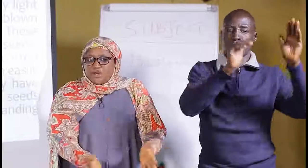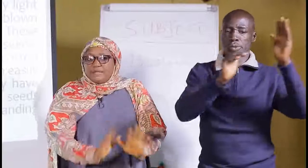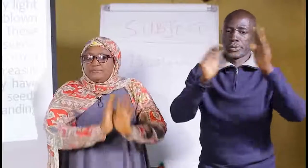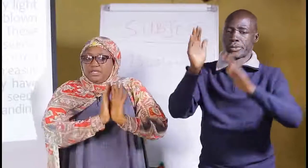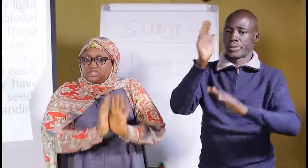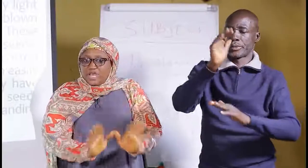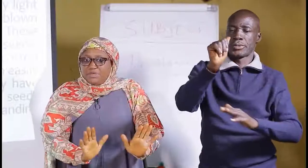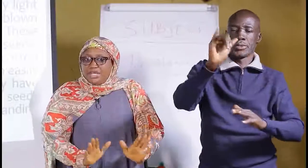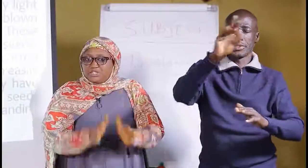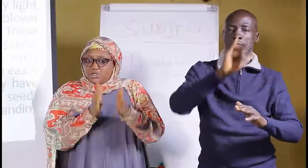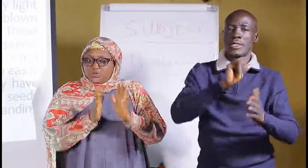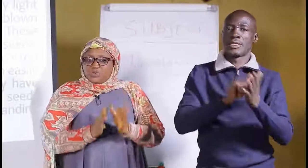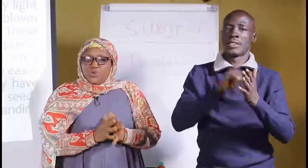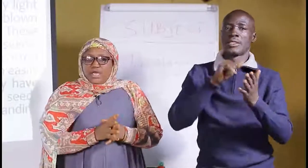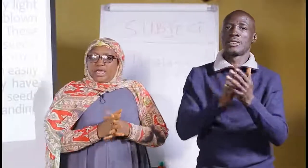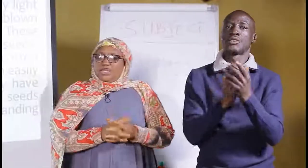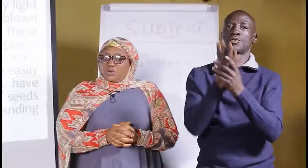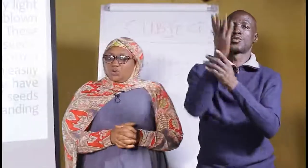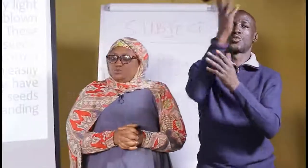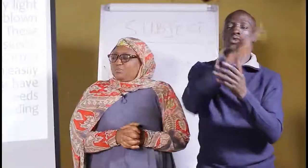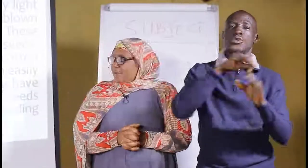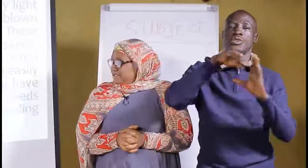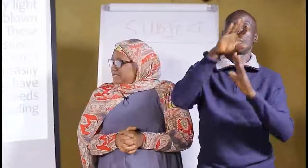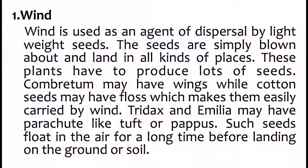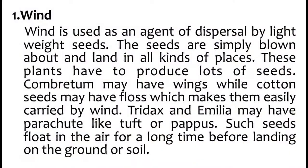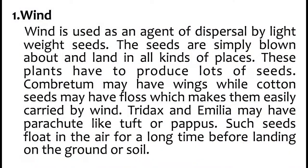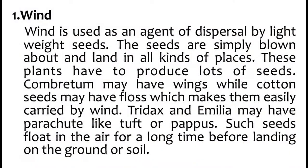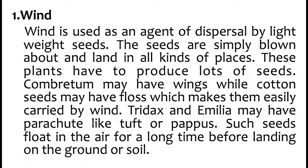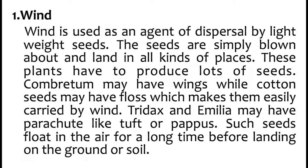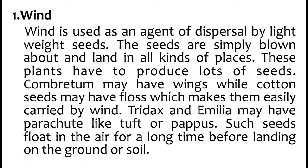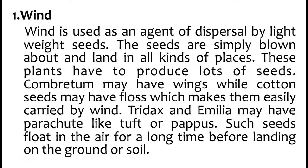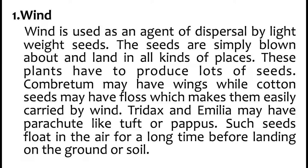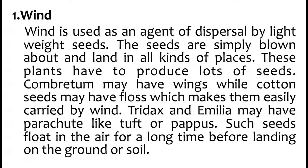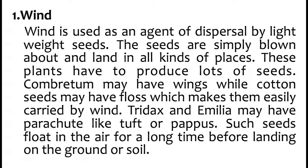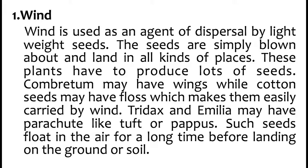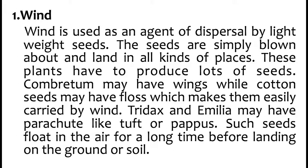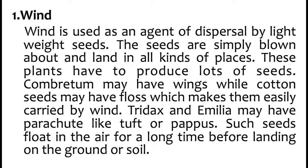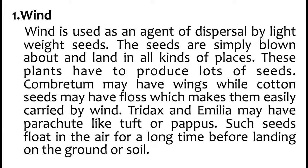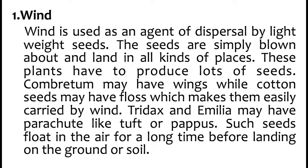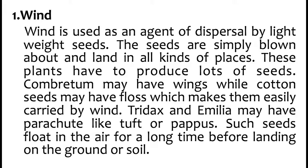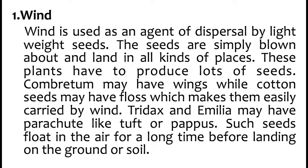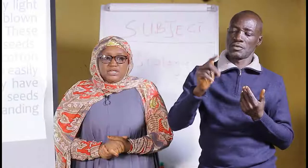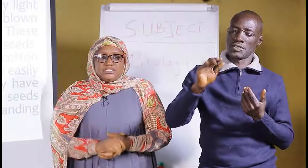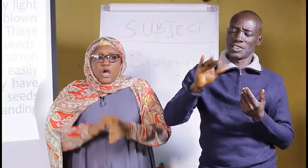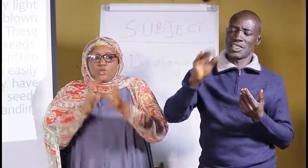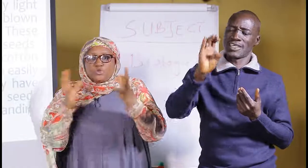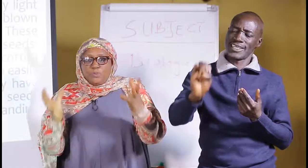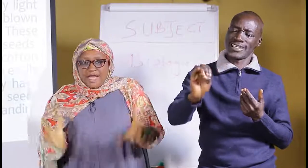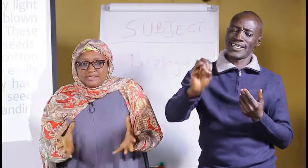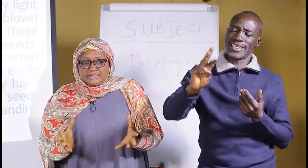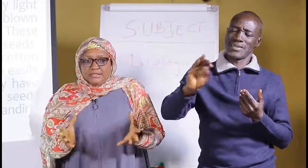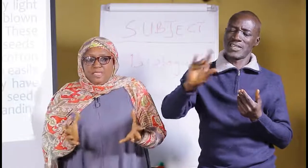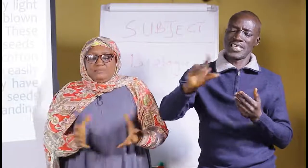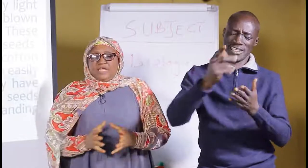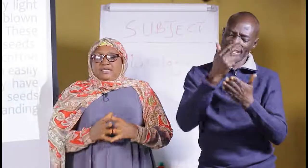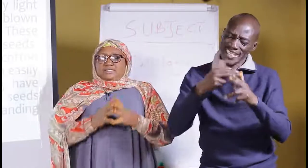suitable soil, it germinates into a new plant. Then we have Tridax and Emilia. These are also